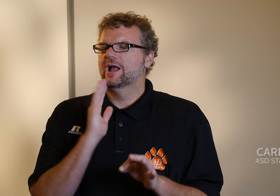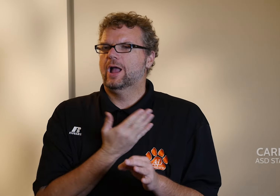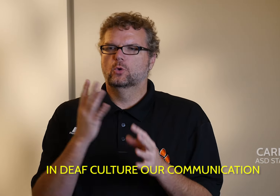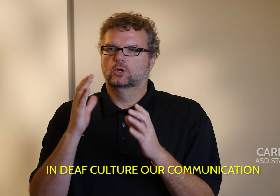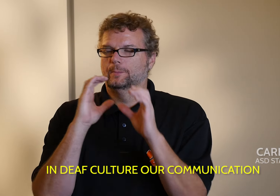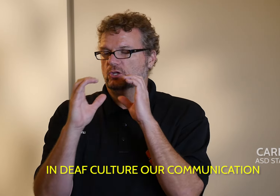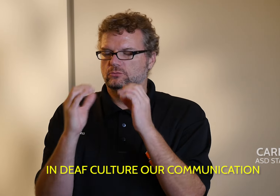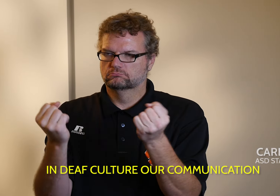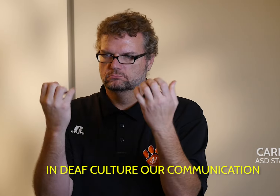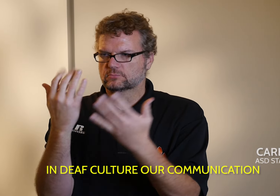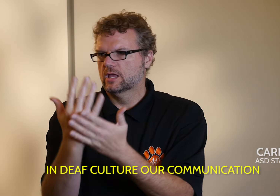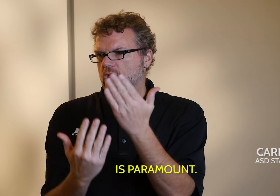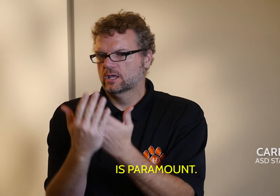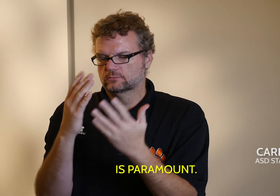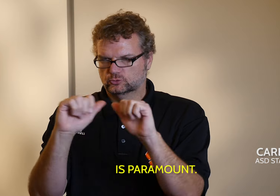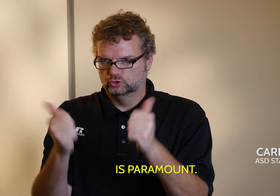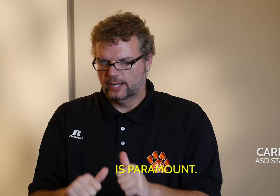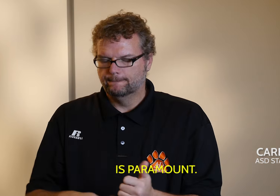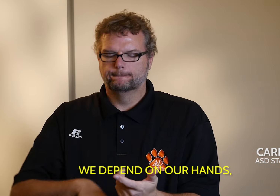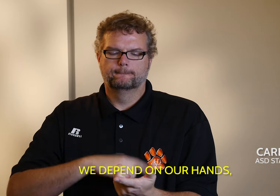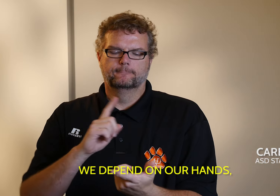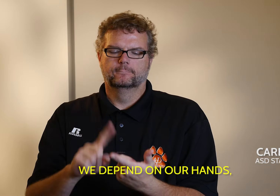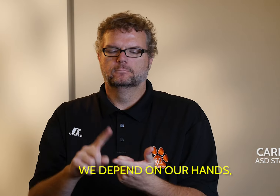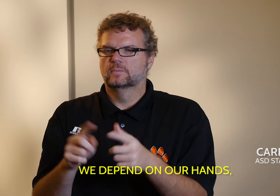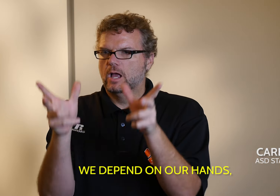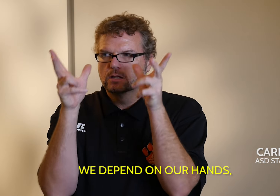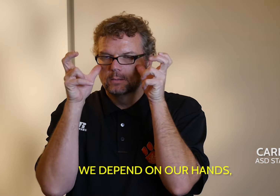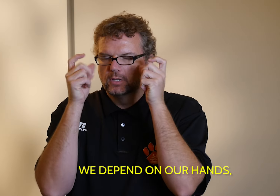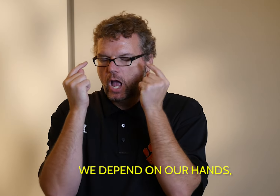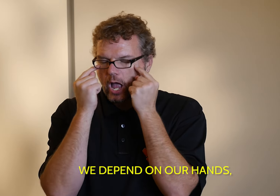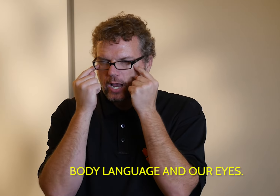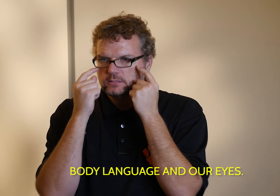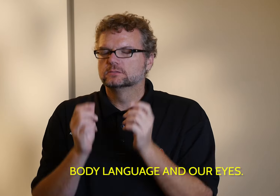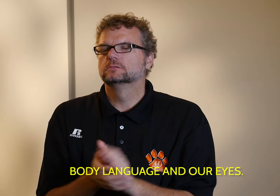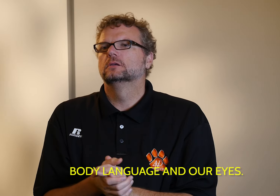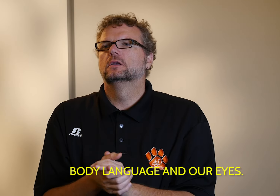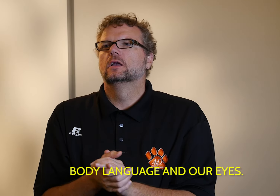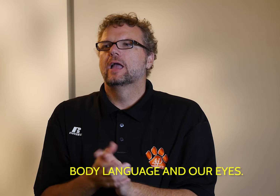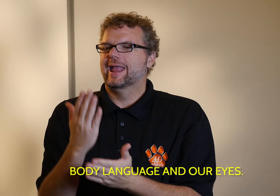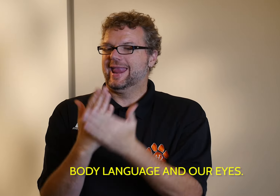In deaf culture, our communication is paramount. We depend on our hands for our language and our